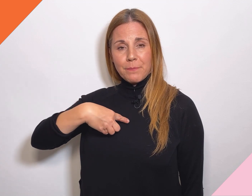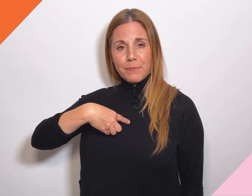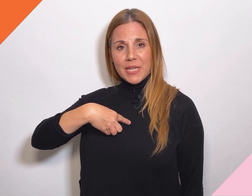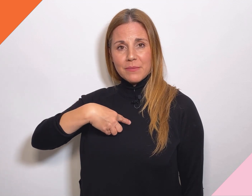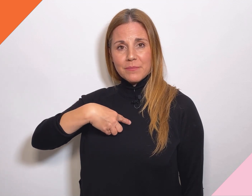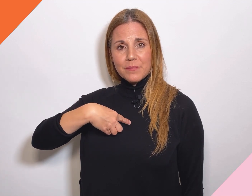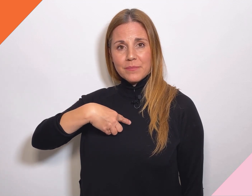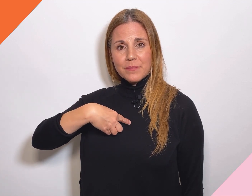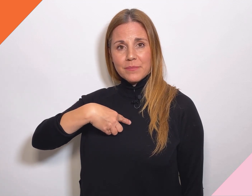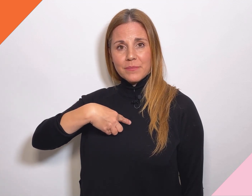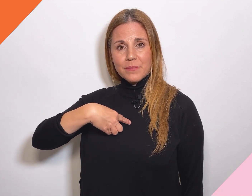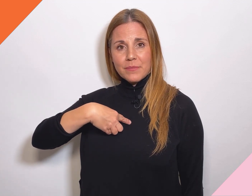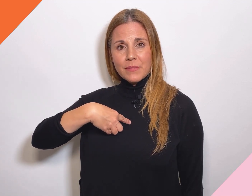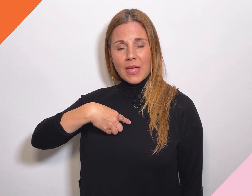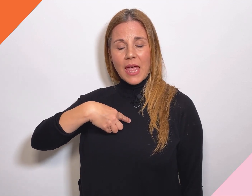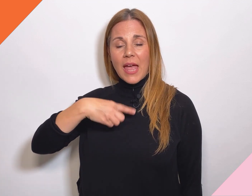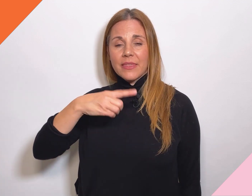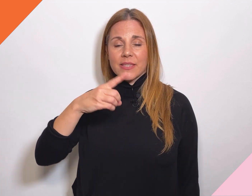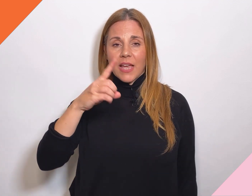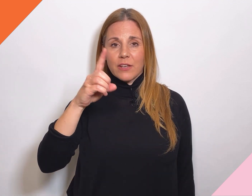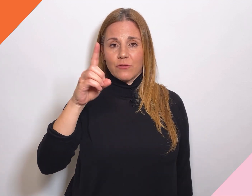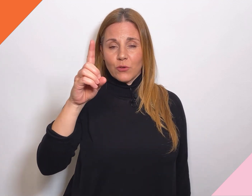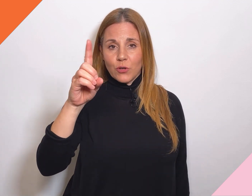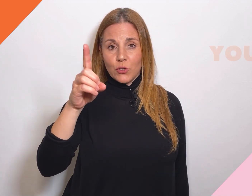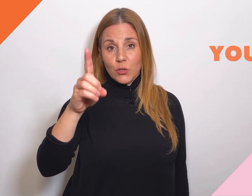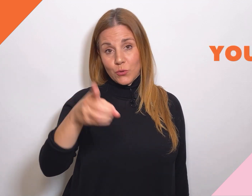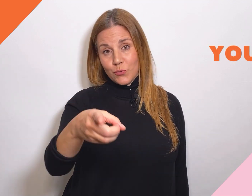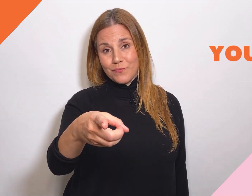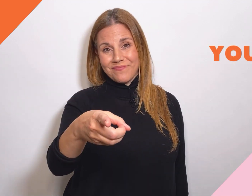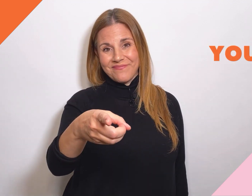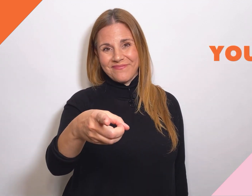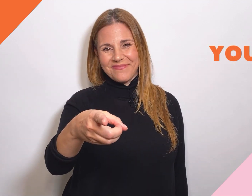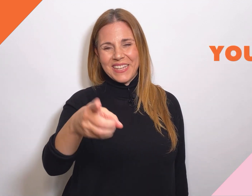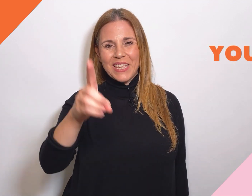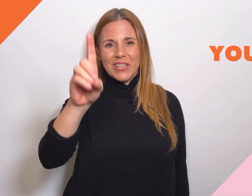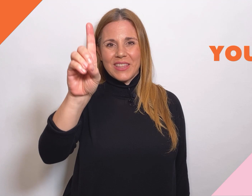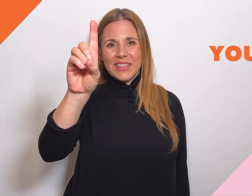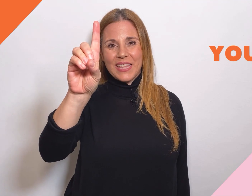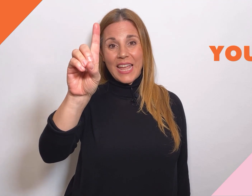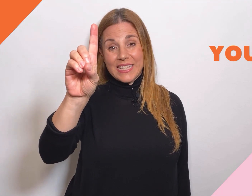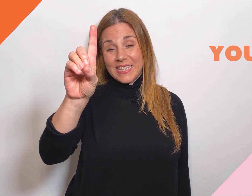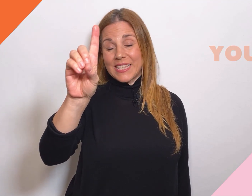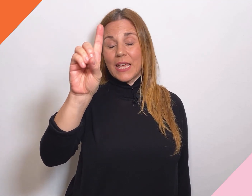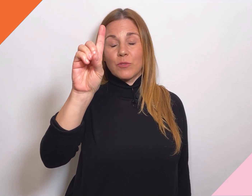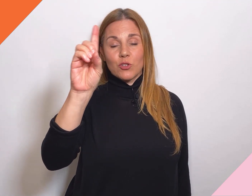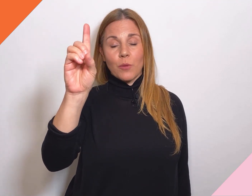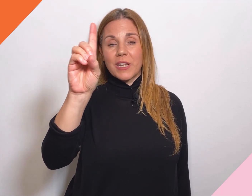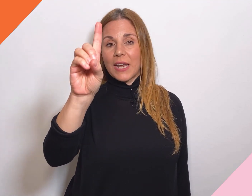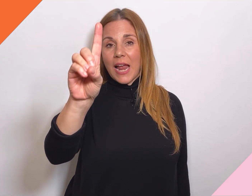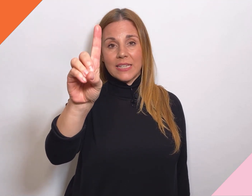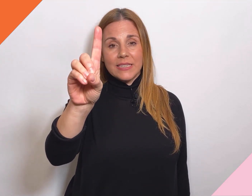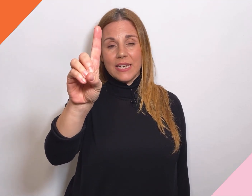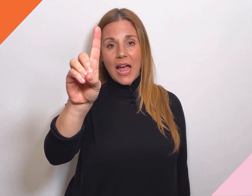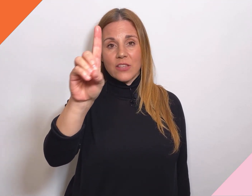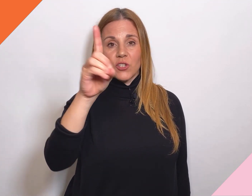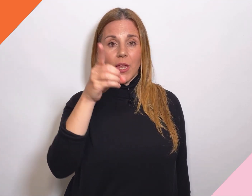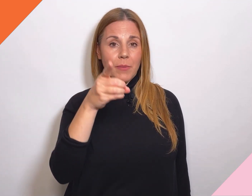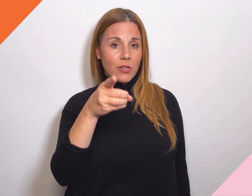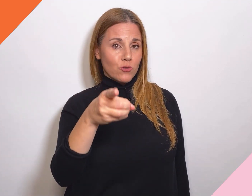me. And the sign for you, it's the same, your dominant hand in D hand shape, and you just